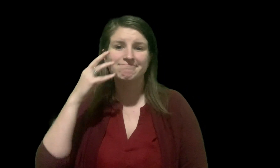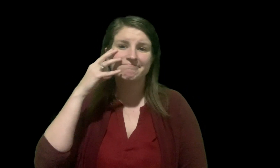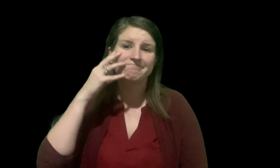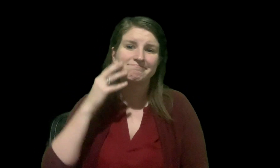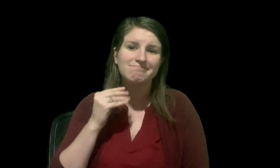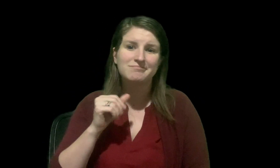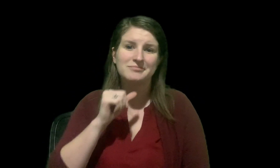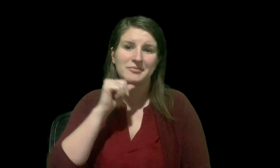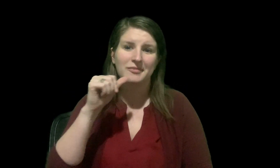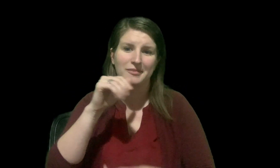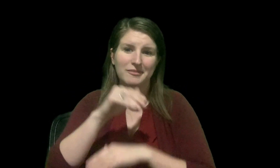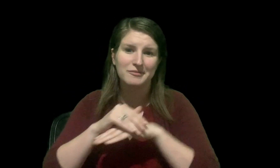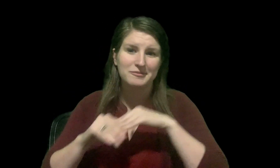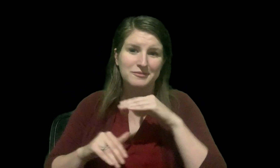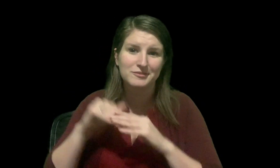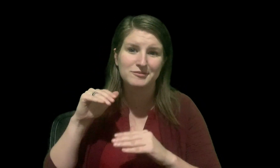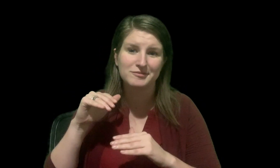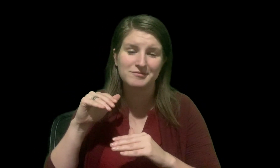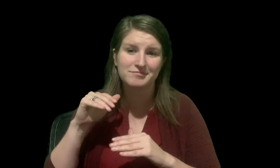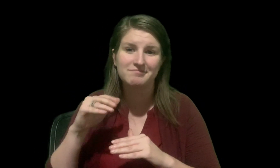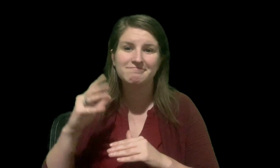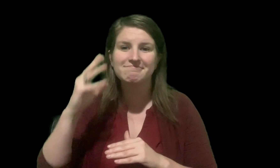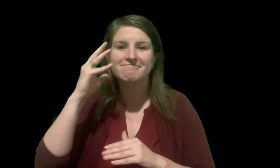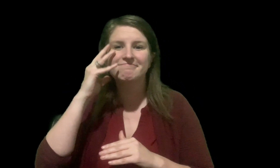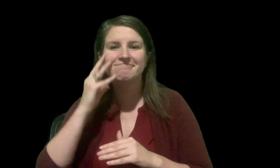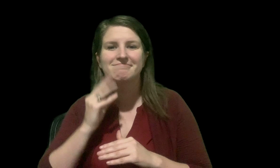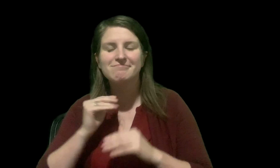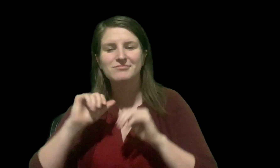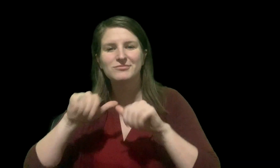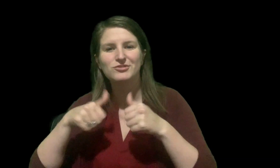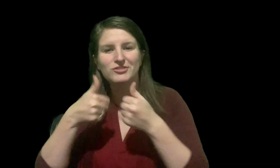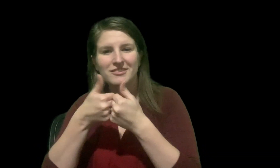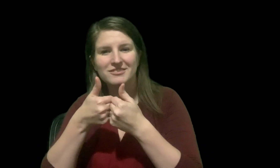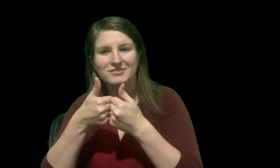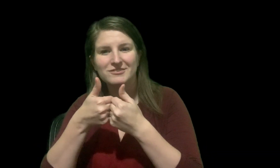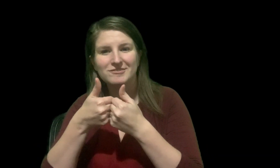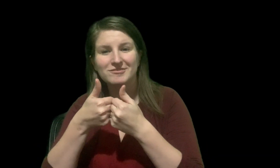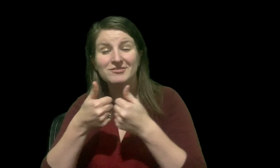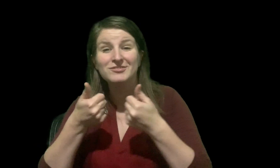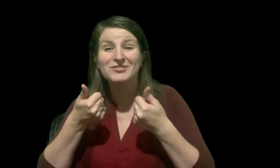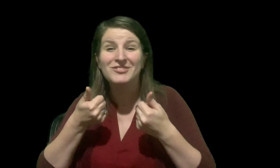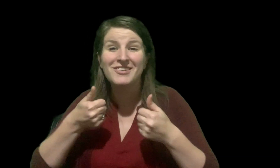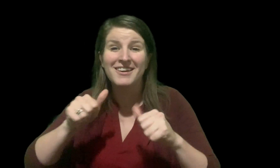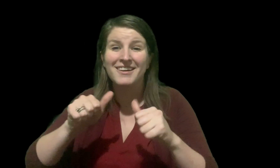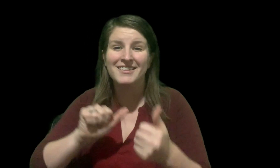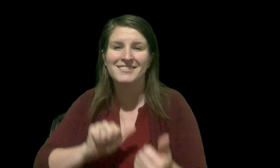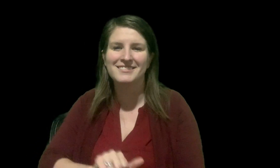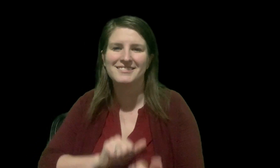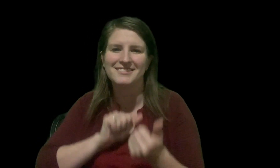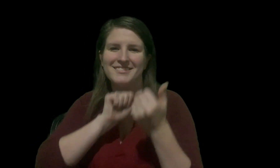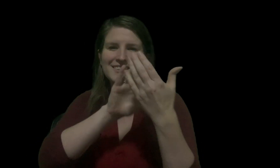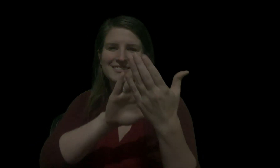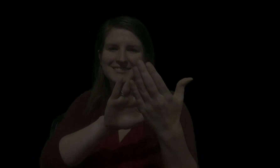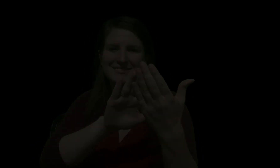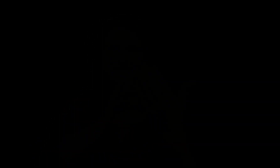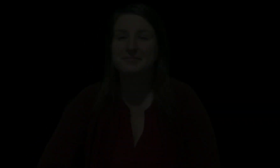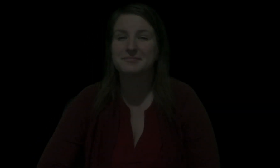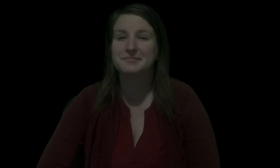And that means you need to experience those uncomfortable times. You need to experience